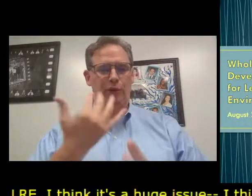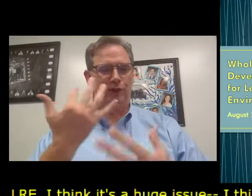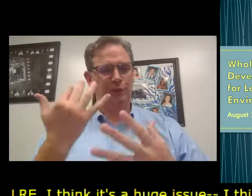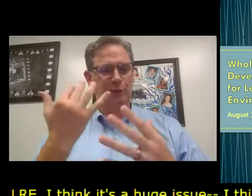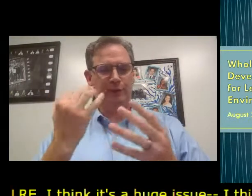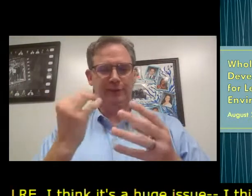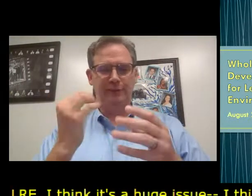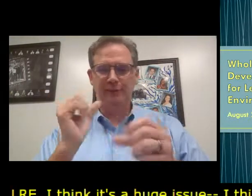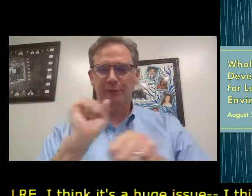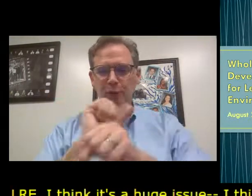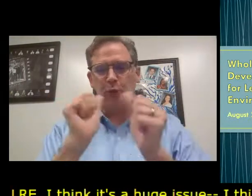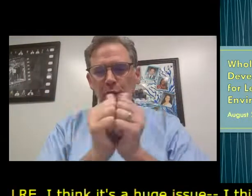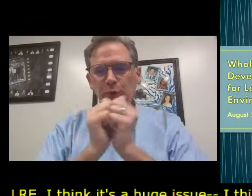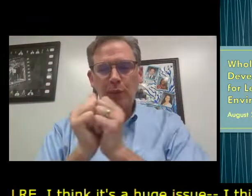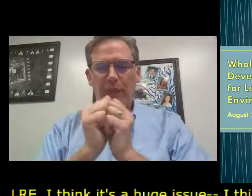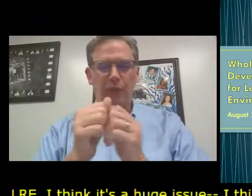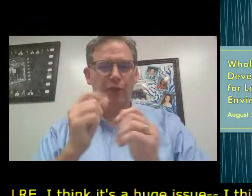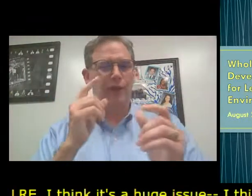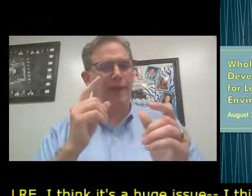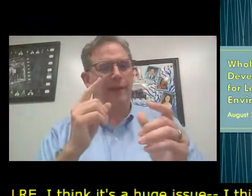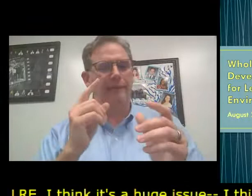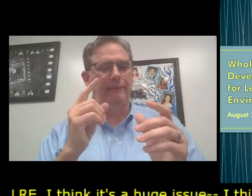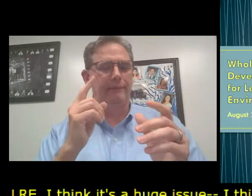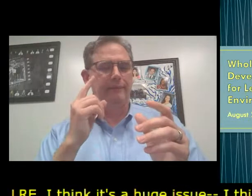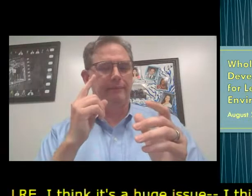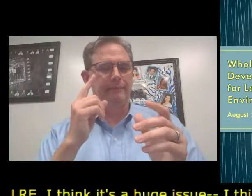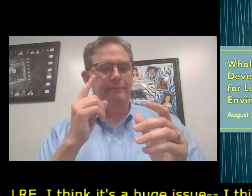how using this LRE can